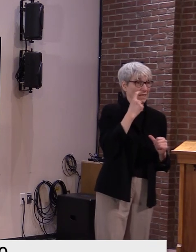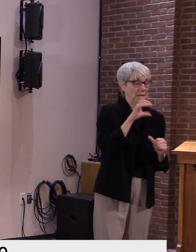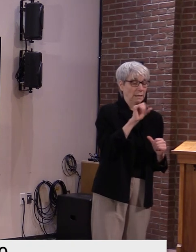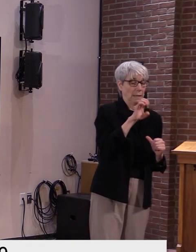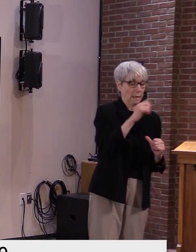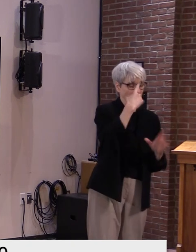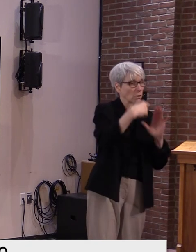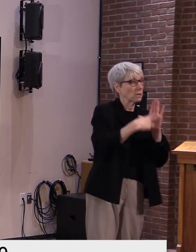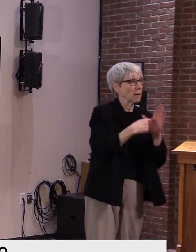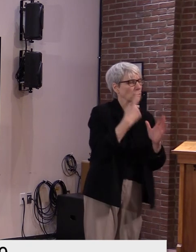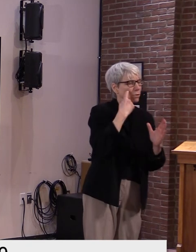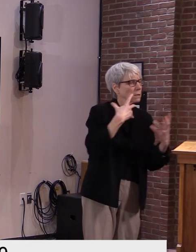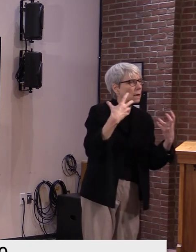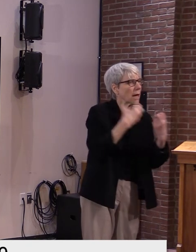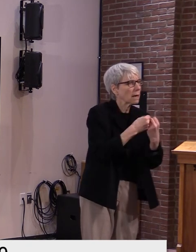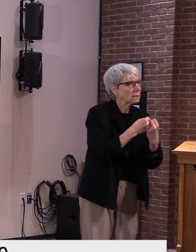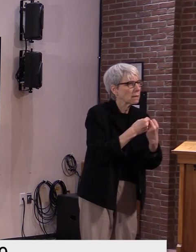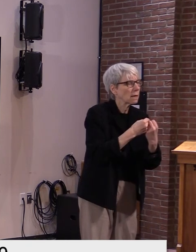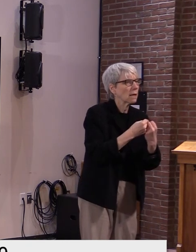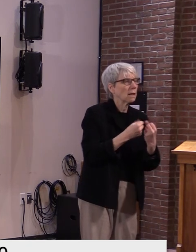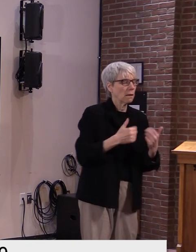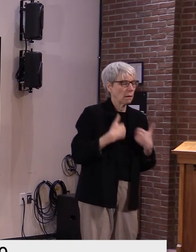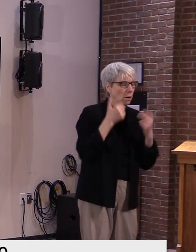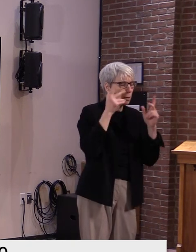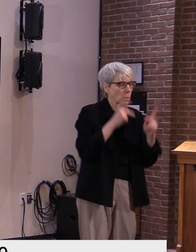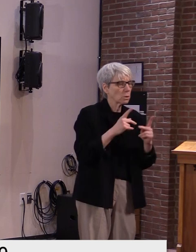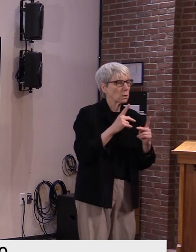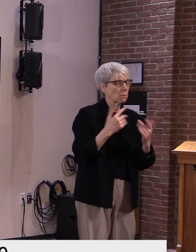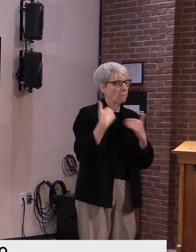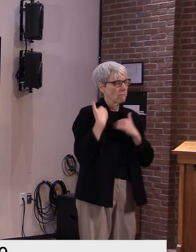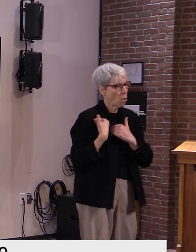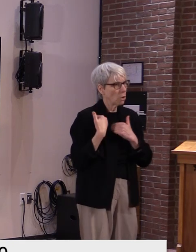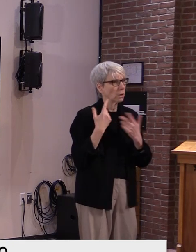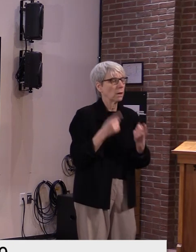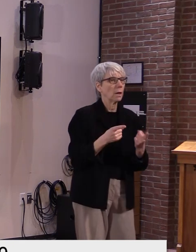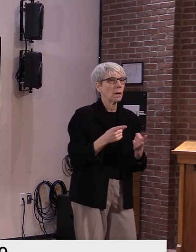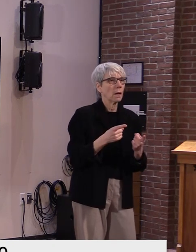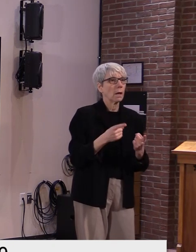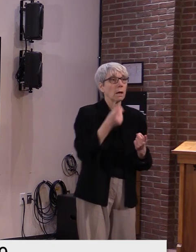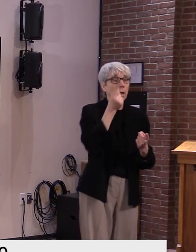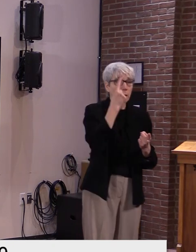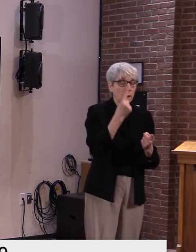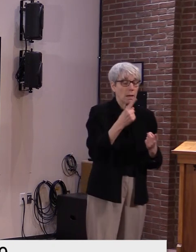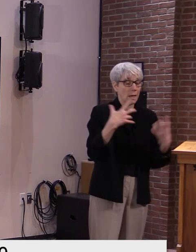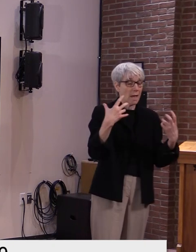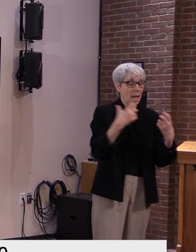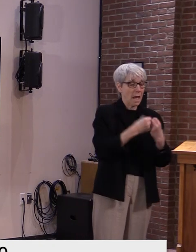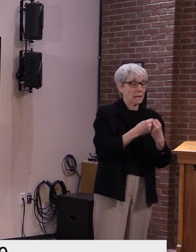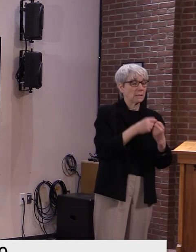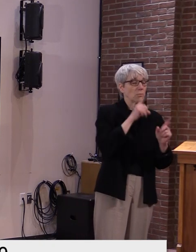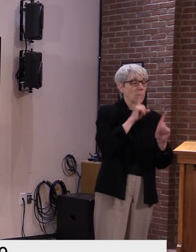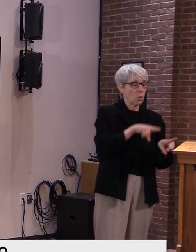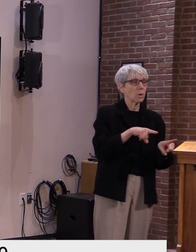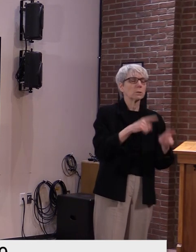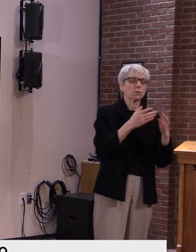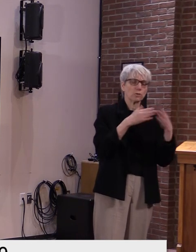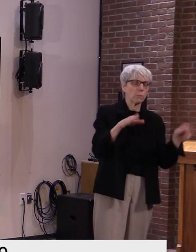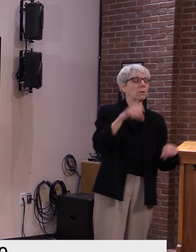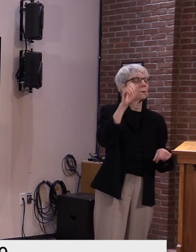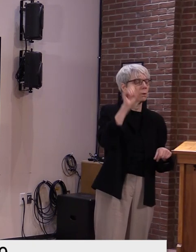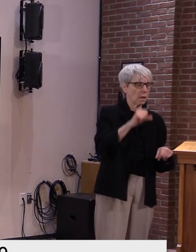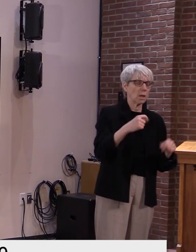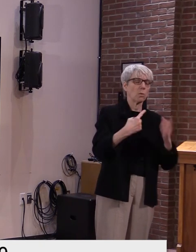for all those who are listening, we've never wavered that accident reports are a public record at some point. The